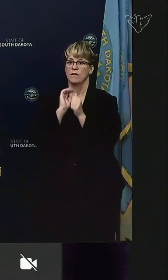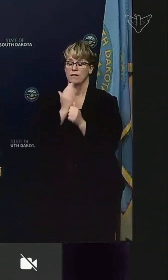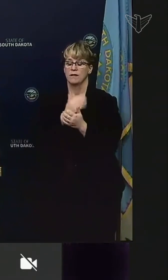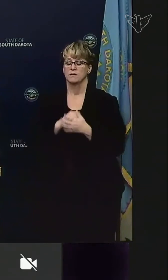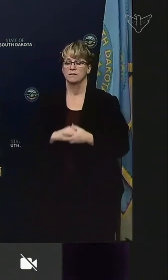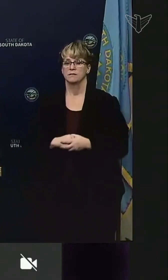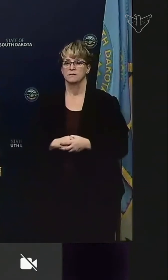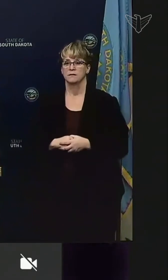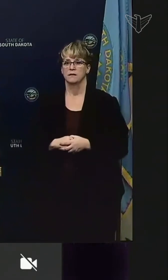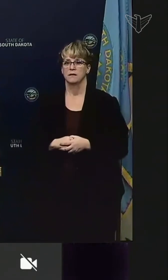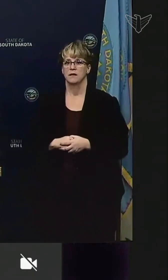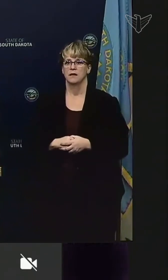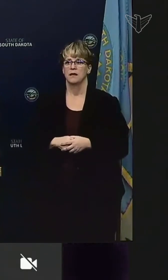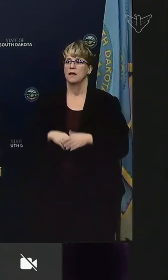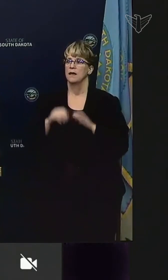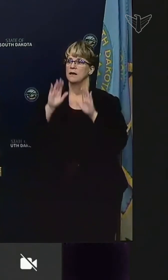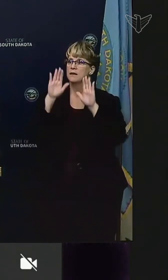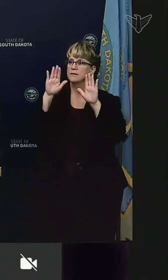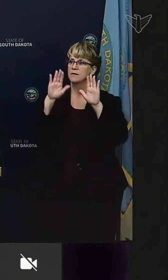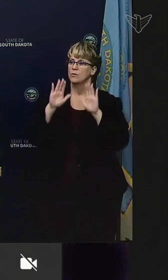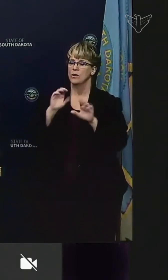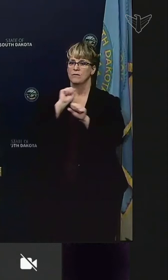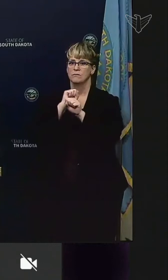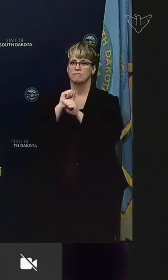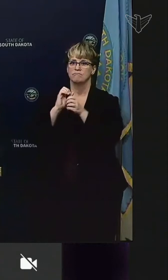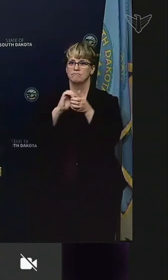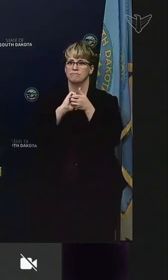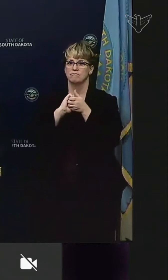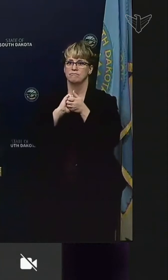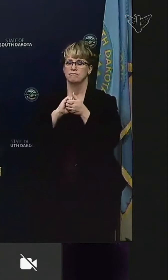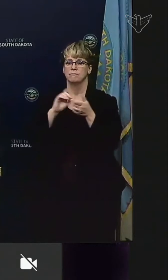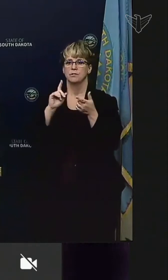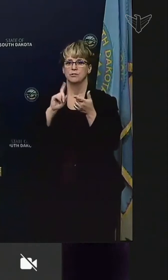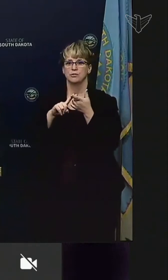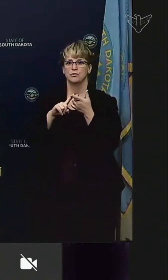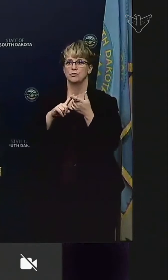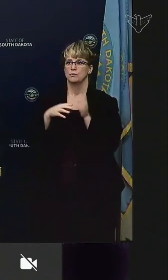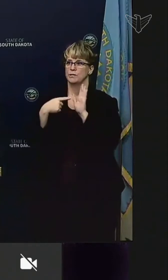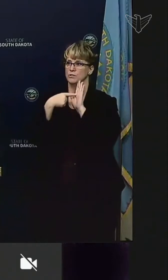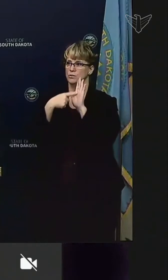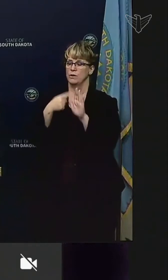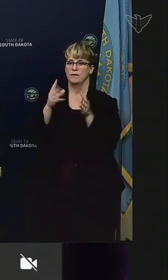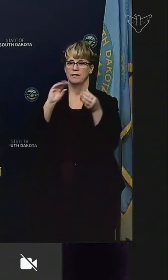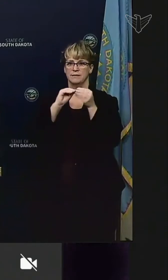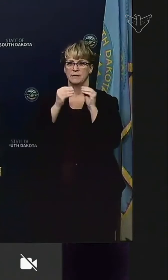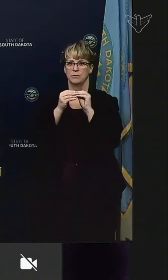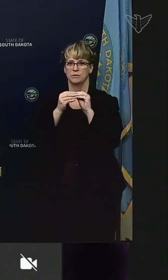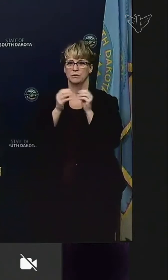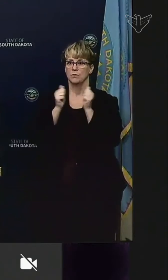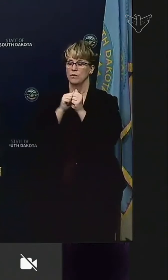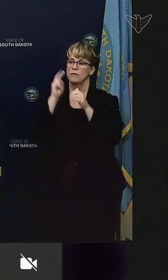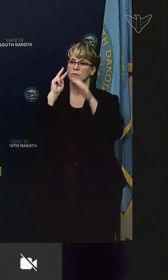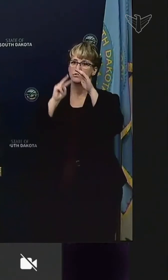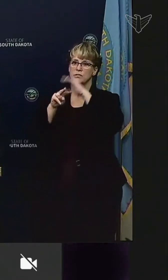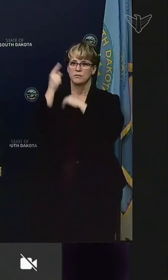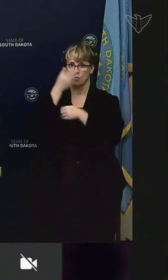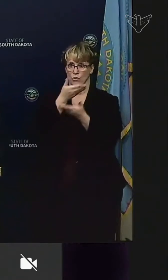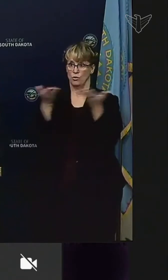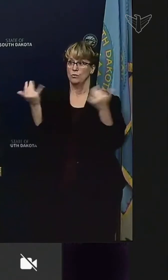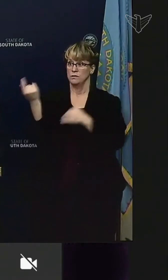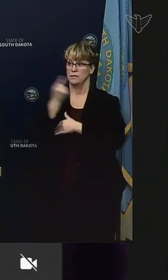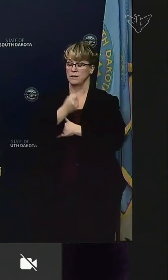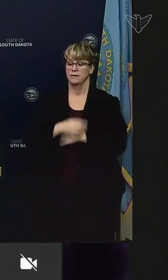is a great partnership to be able to be presenting these numbers, updated projections for you